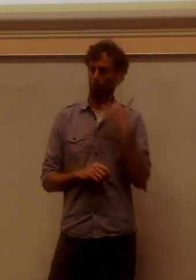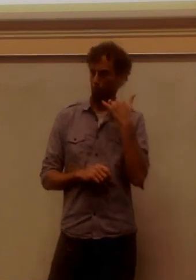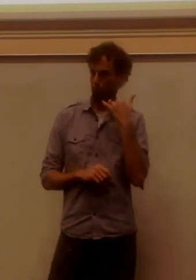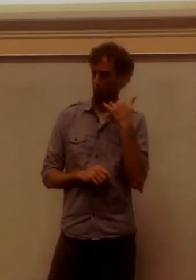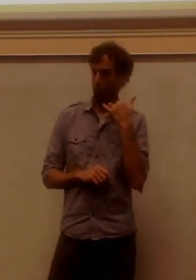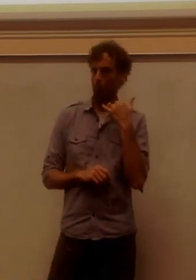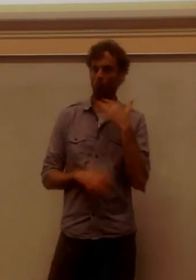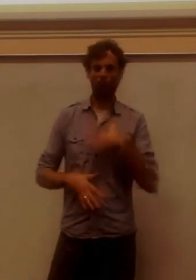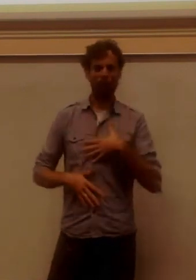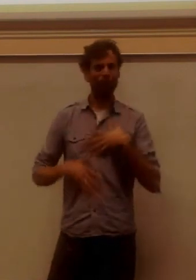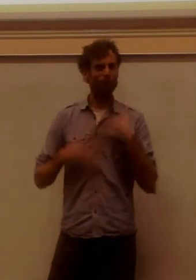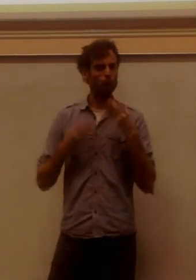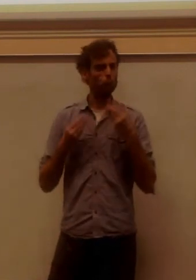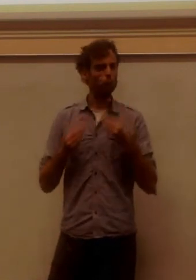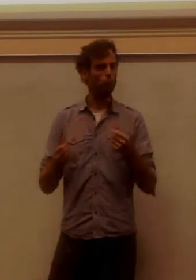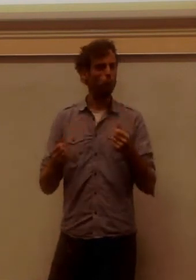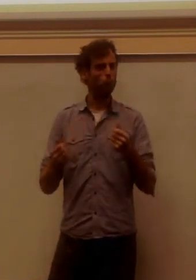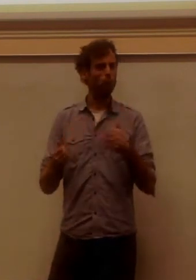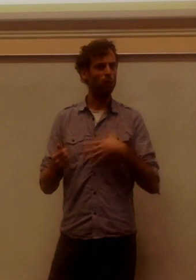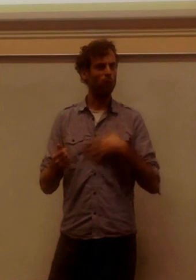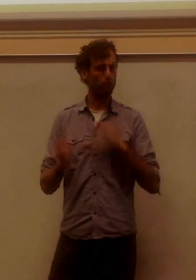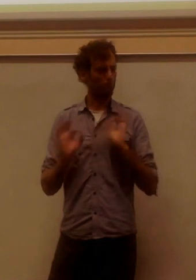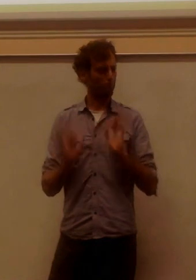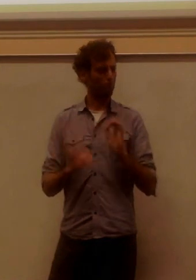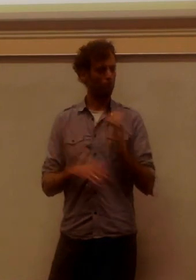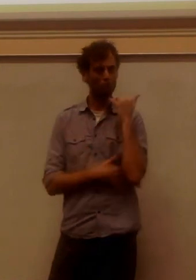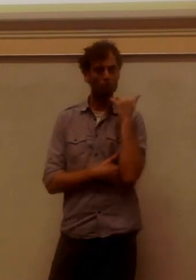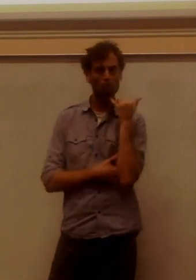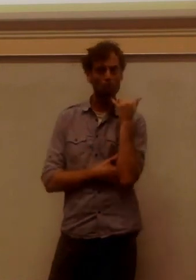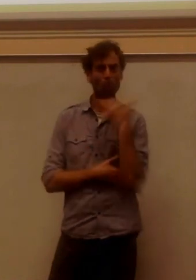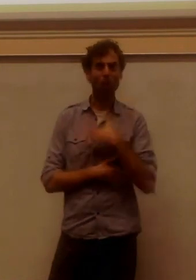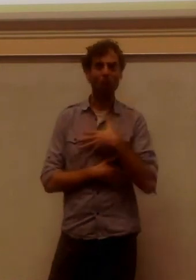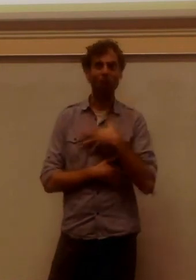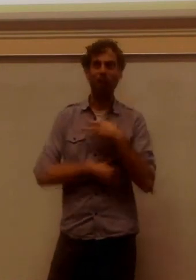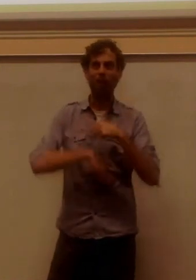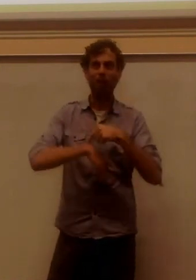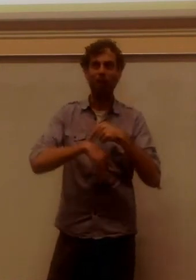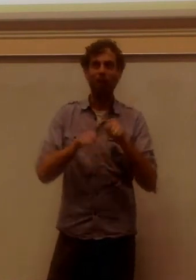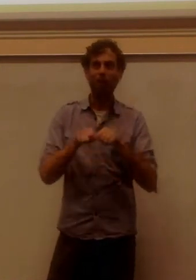they had experienced during the trials. This is one example from one caller,